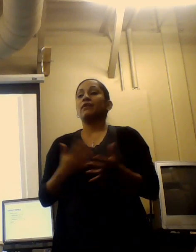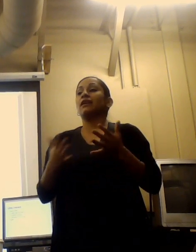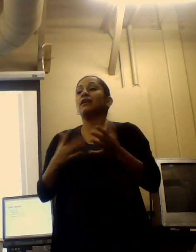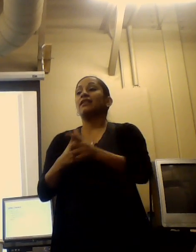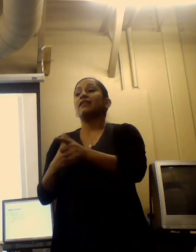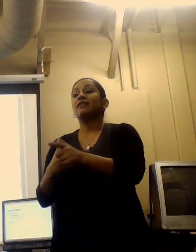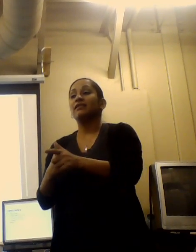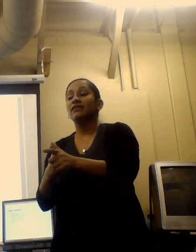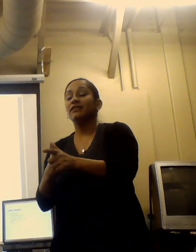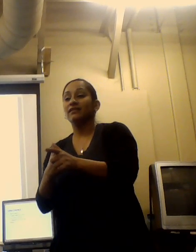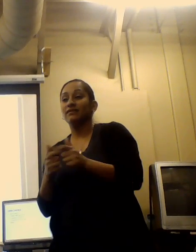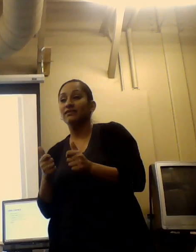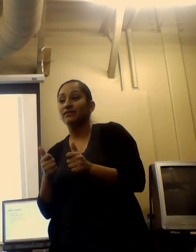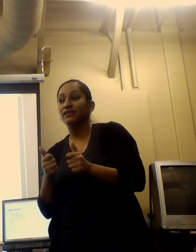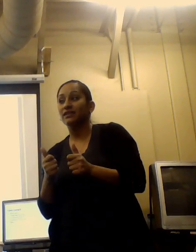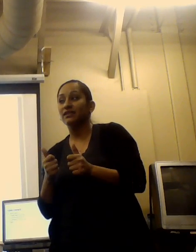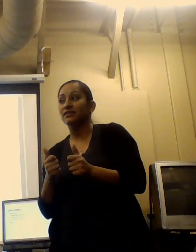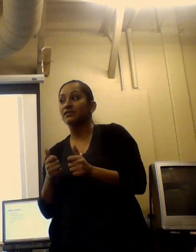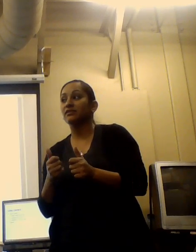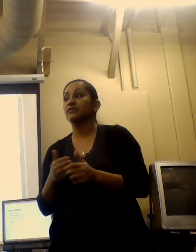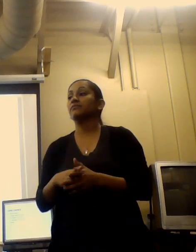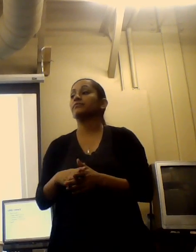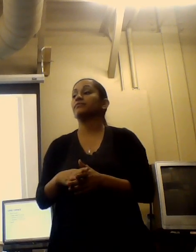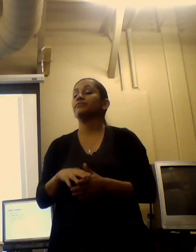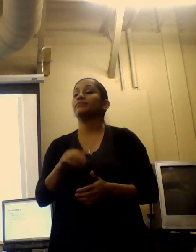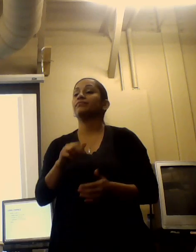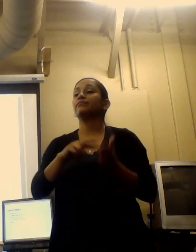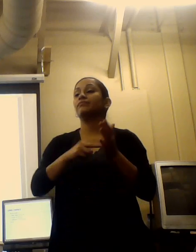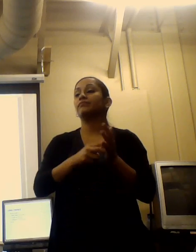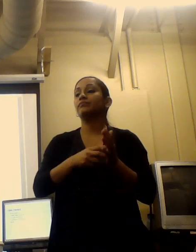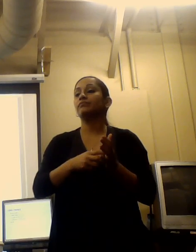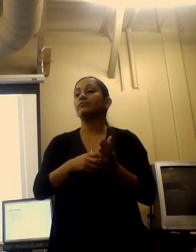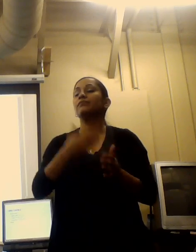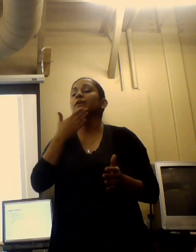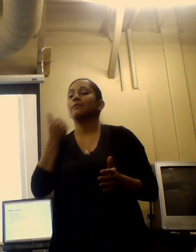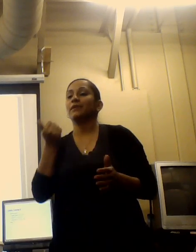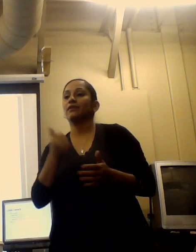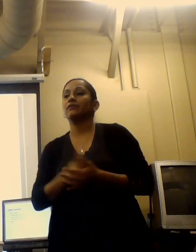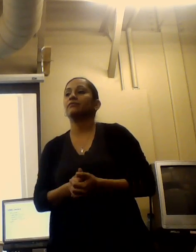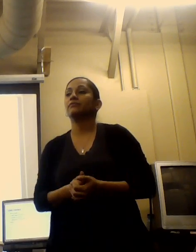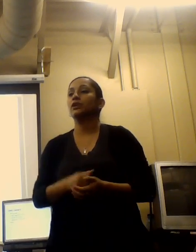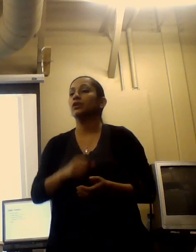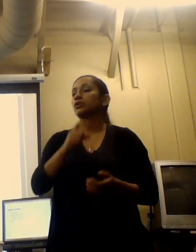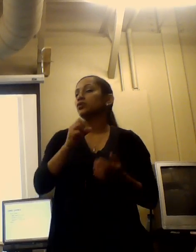is, the wider the maximum aperture. So like a 1.4 is super fast,